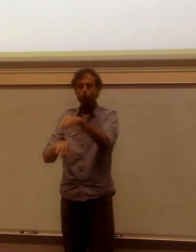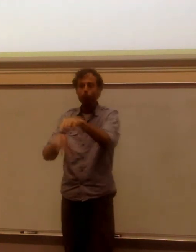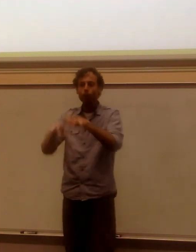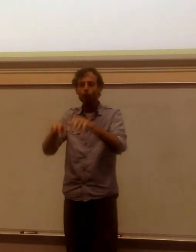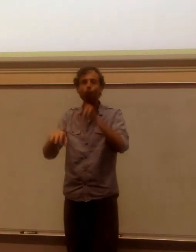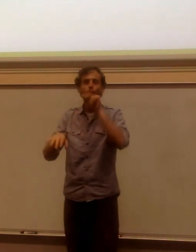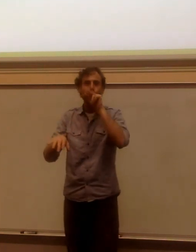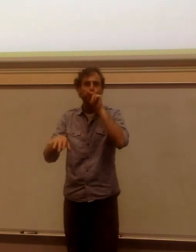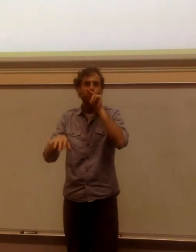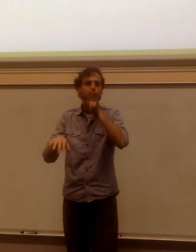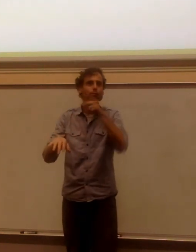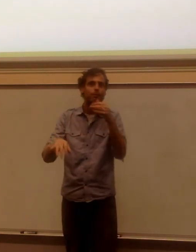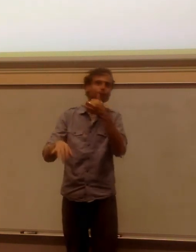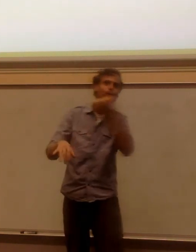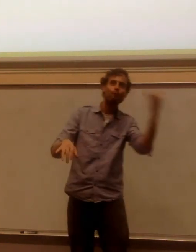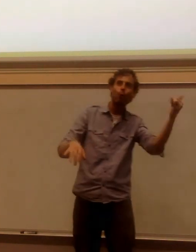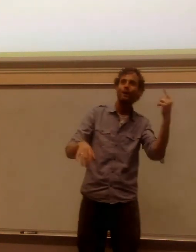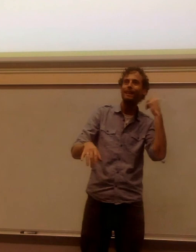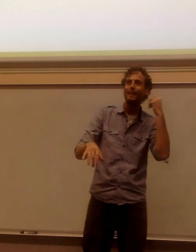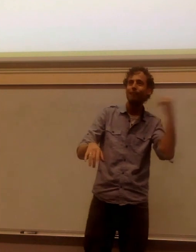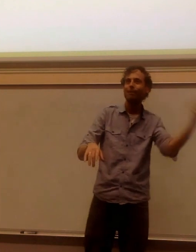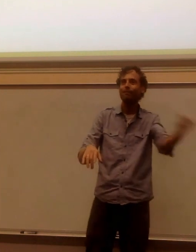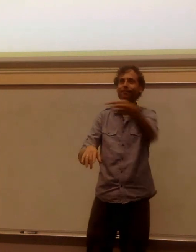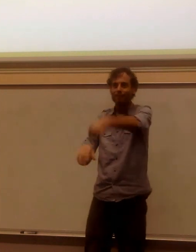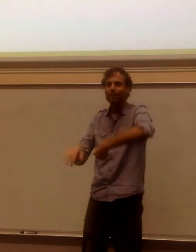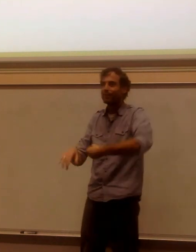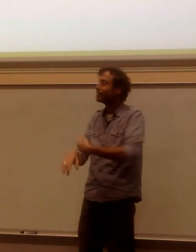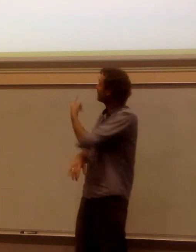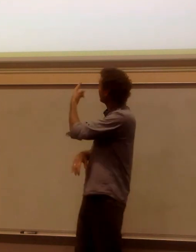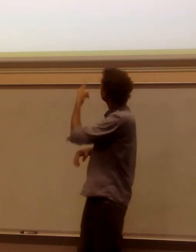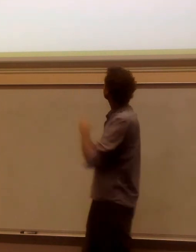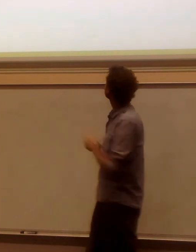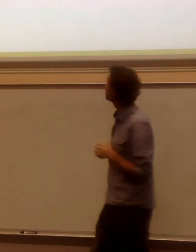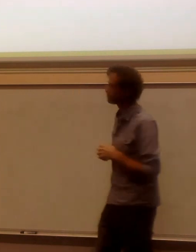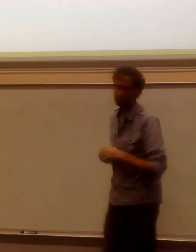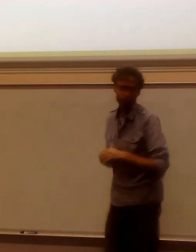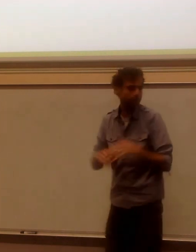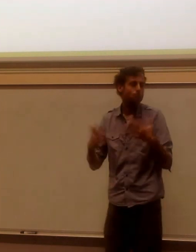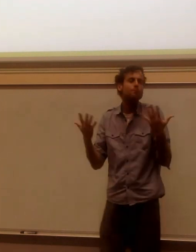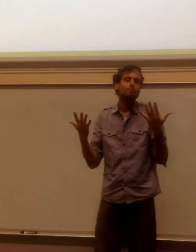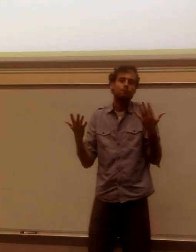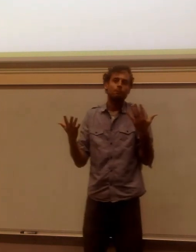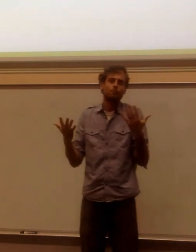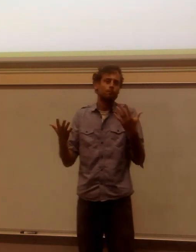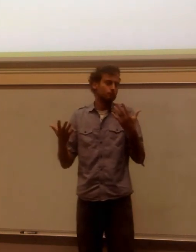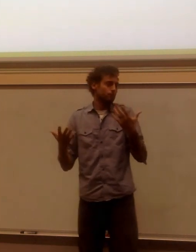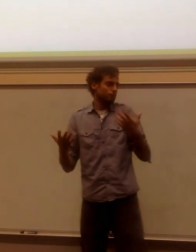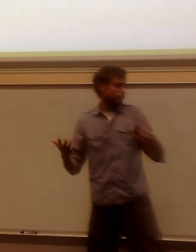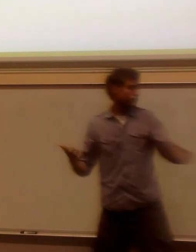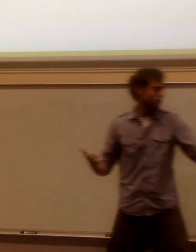might not be good enough to contact European institutions, experts, and so on.